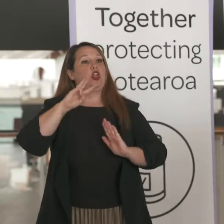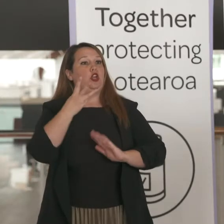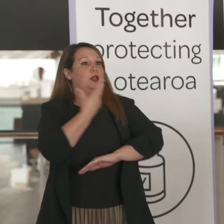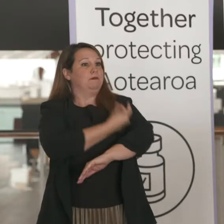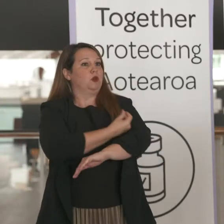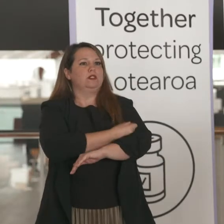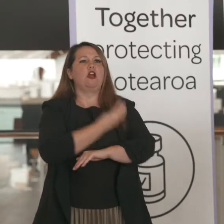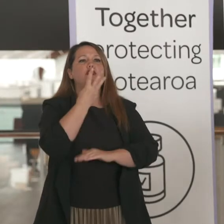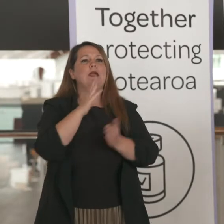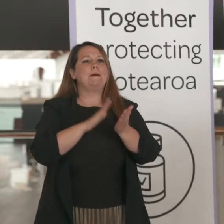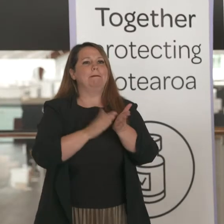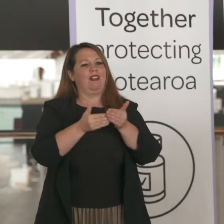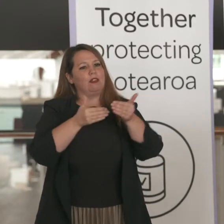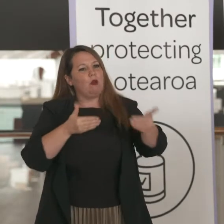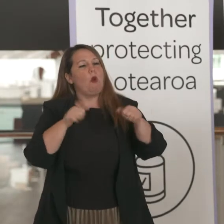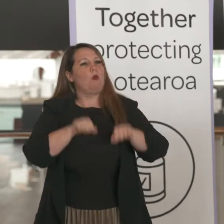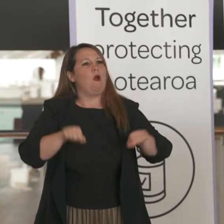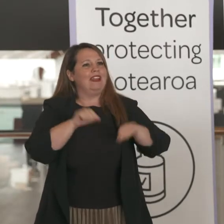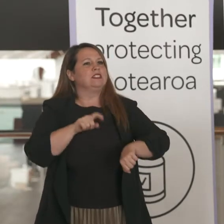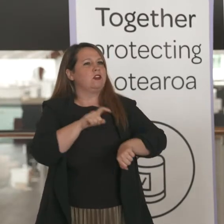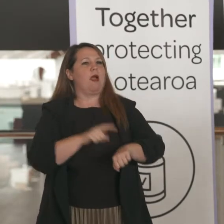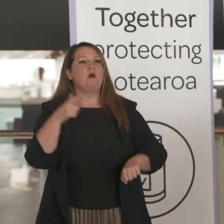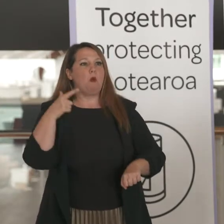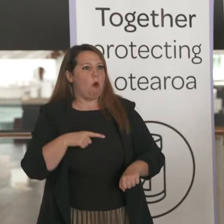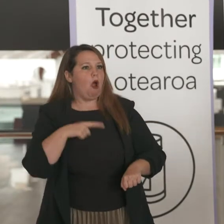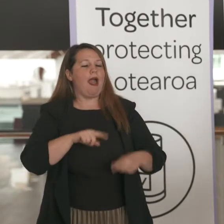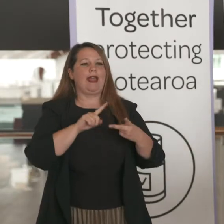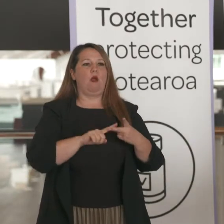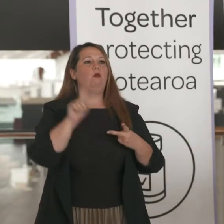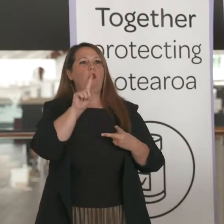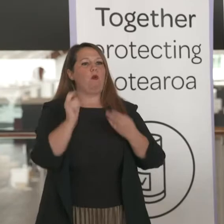over this period. Over to you, Helen.